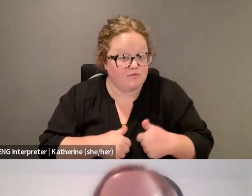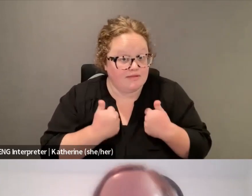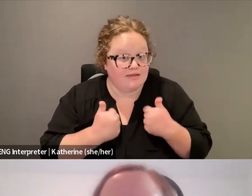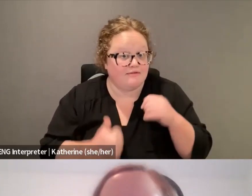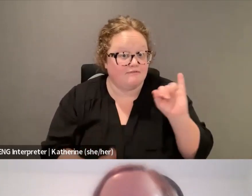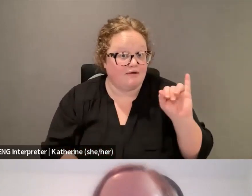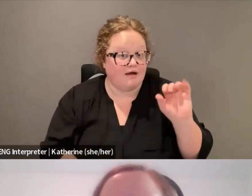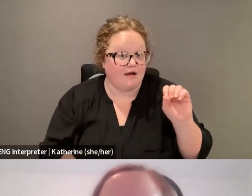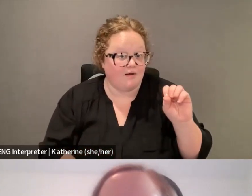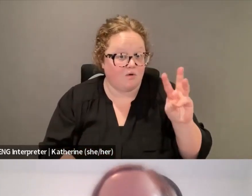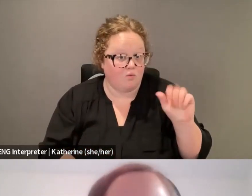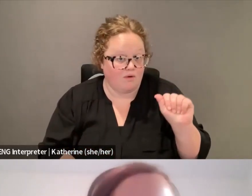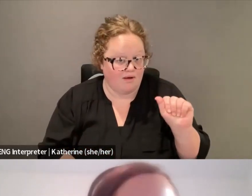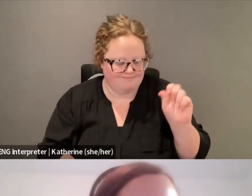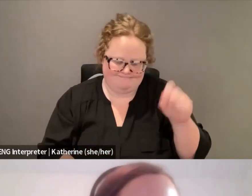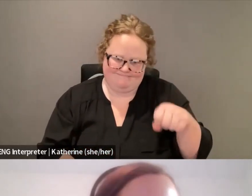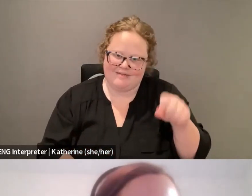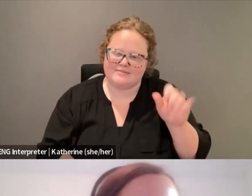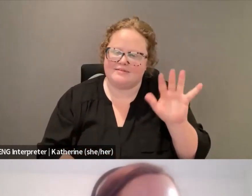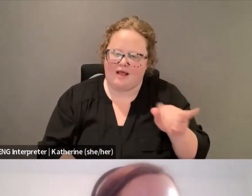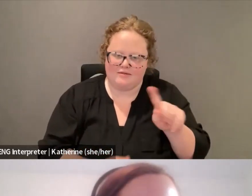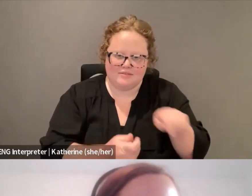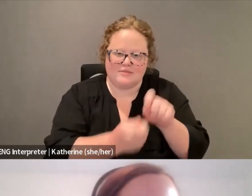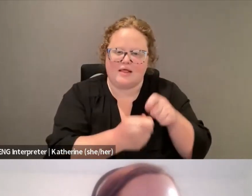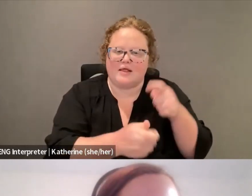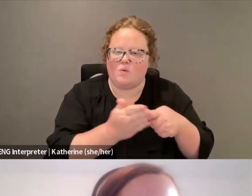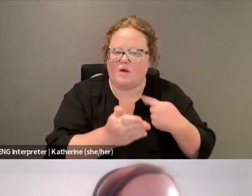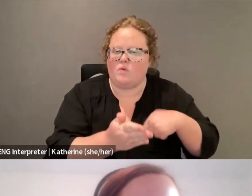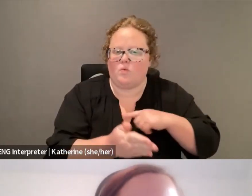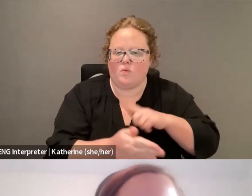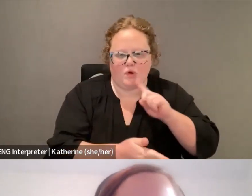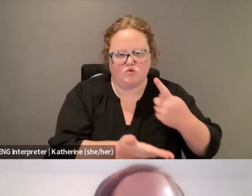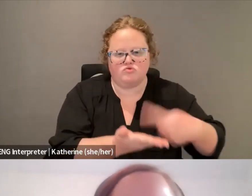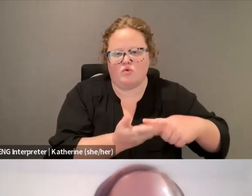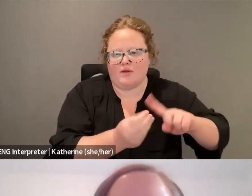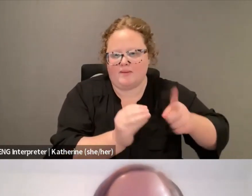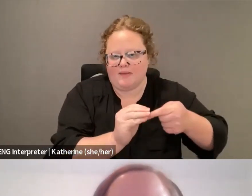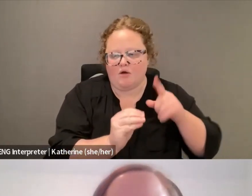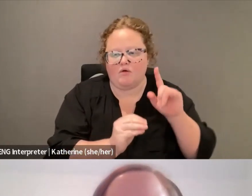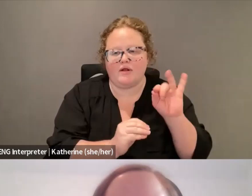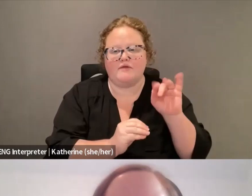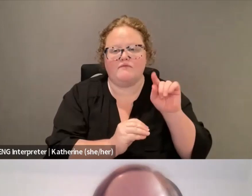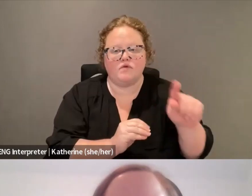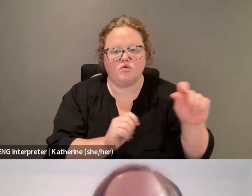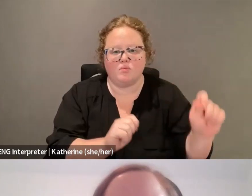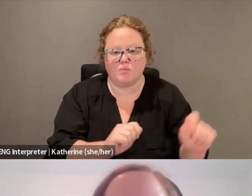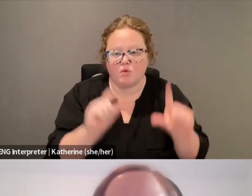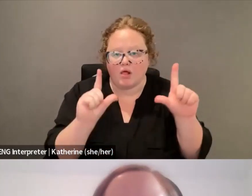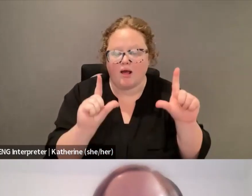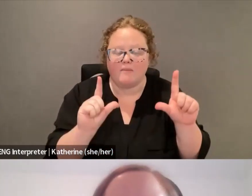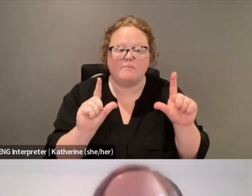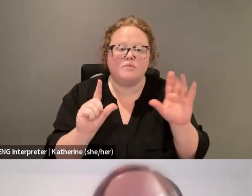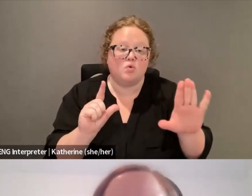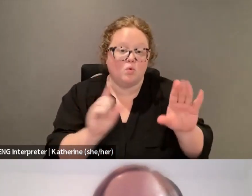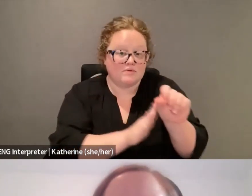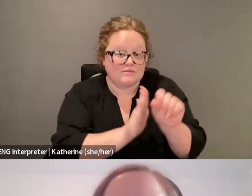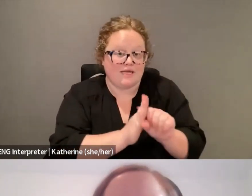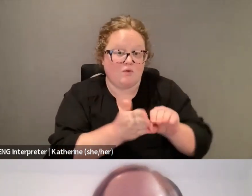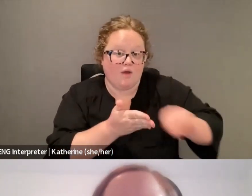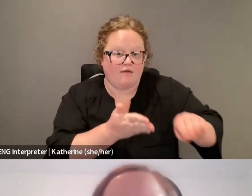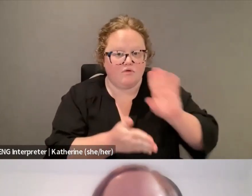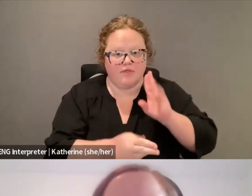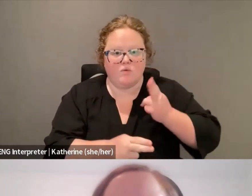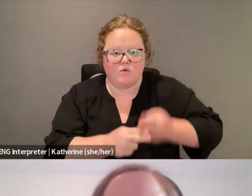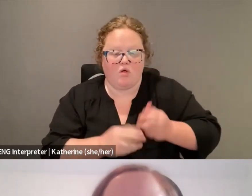that is indeed what we've been talking about. And if you pull up any of your state's waivers, they'll be talking about the consumer